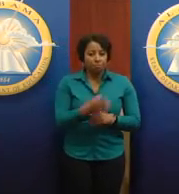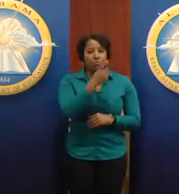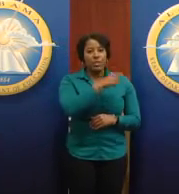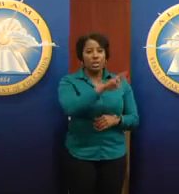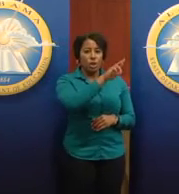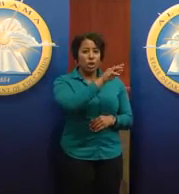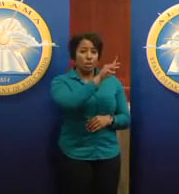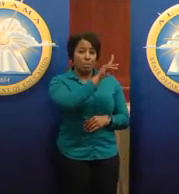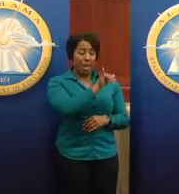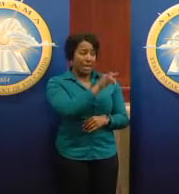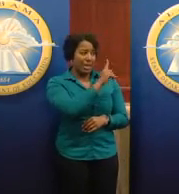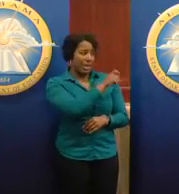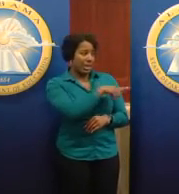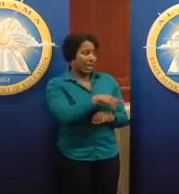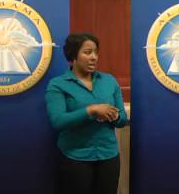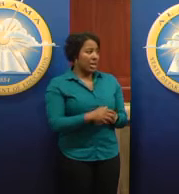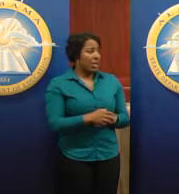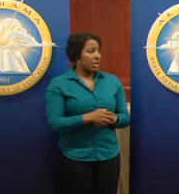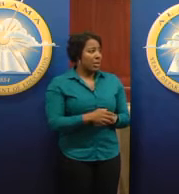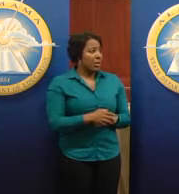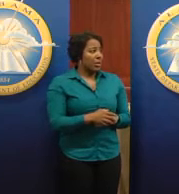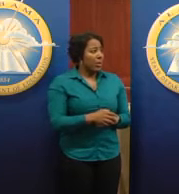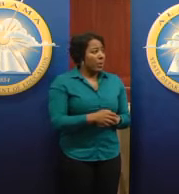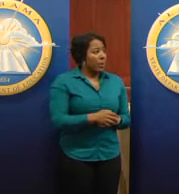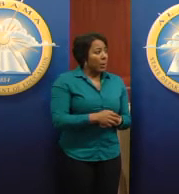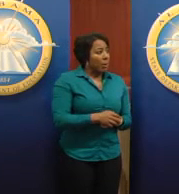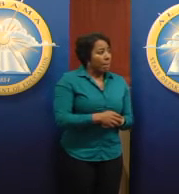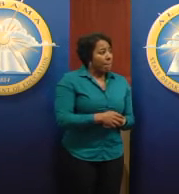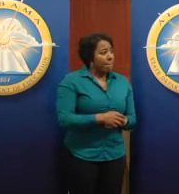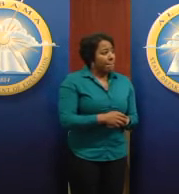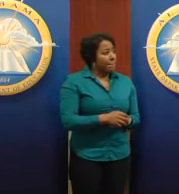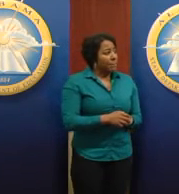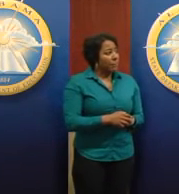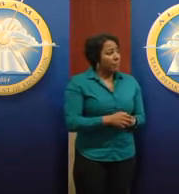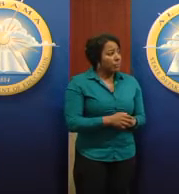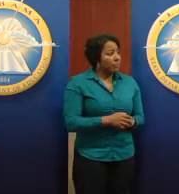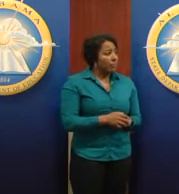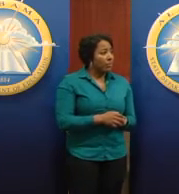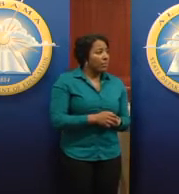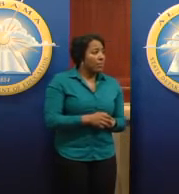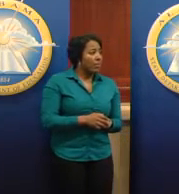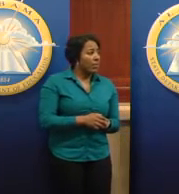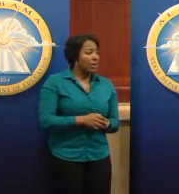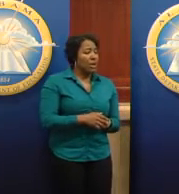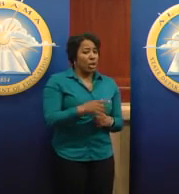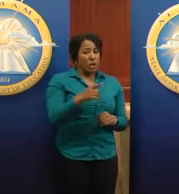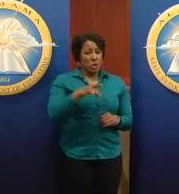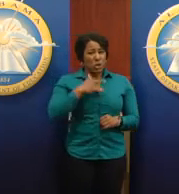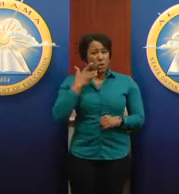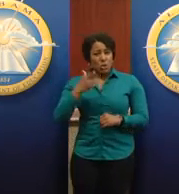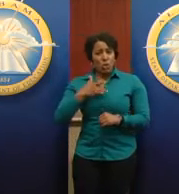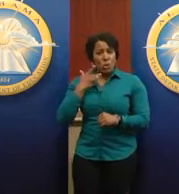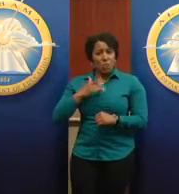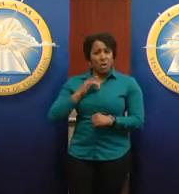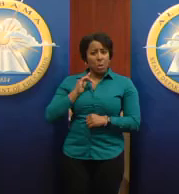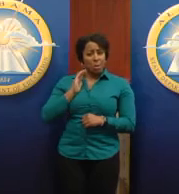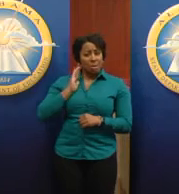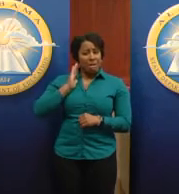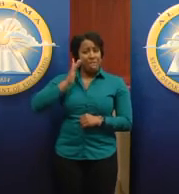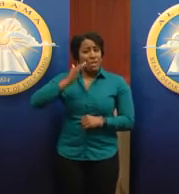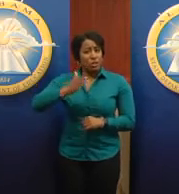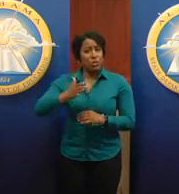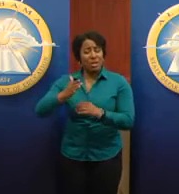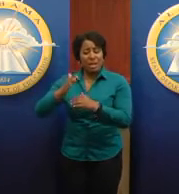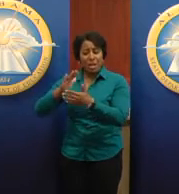Mackey, do you sort of see this as a harbinger or the beginning of the end of brick and mortar schools because of this